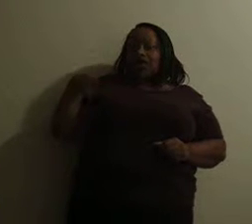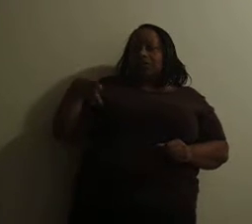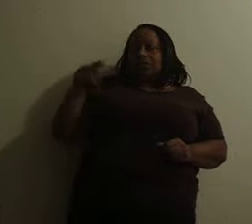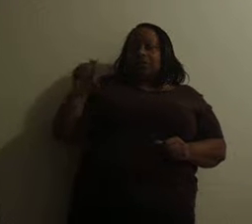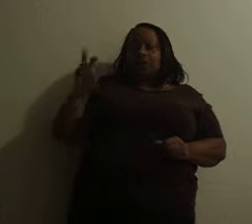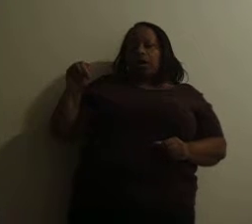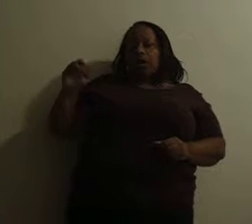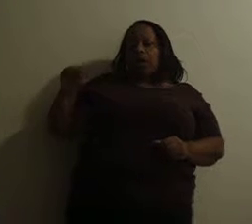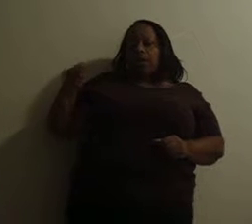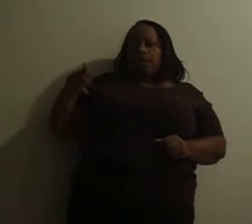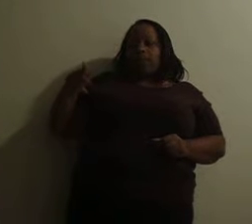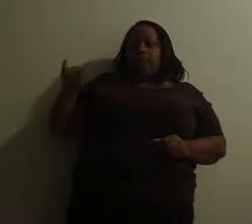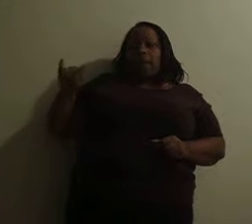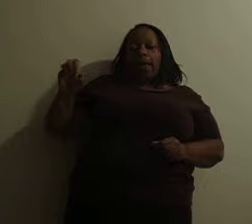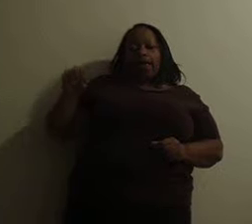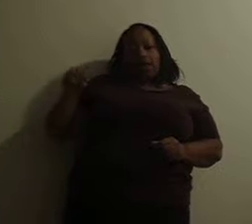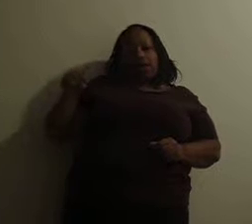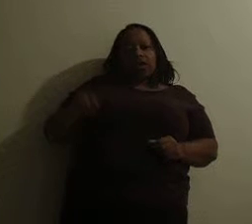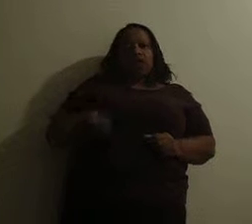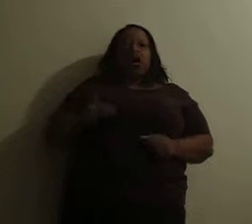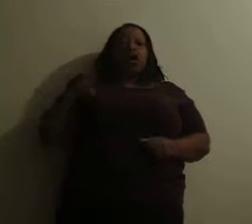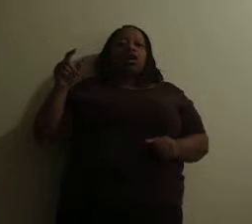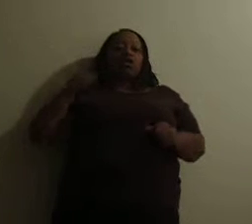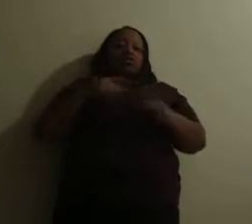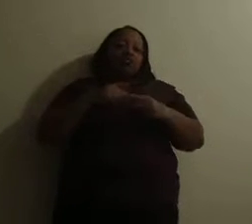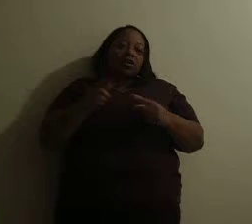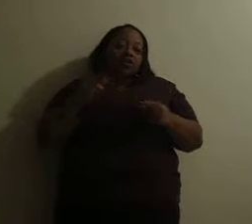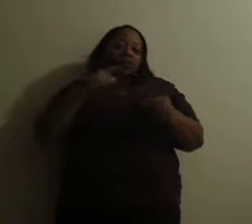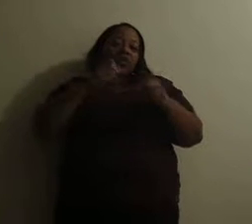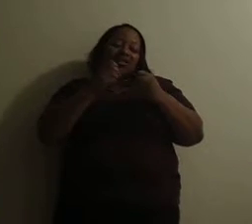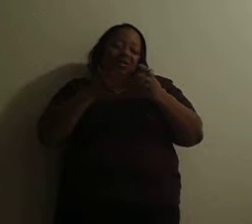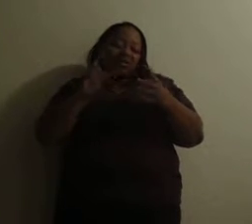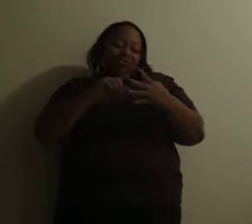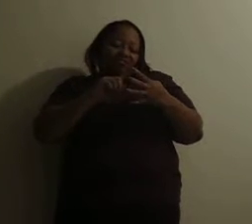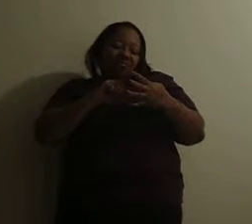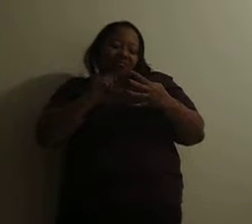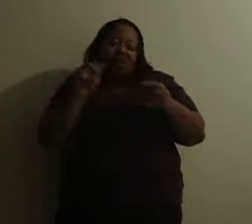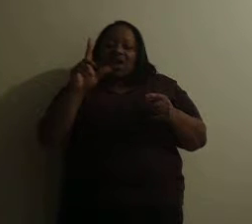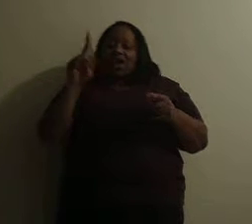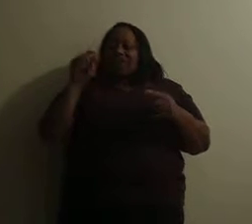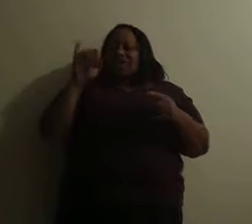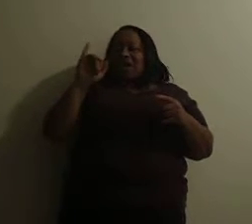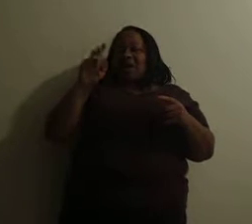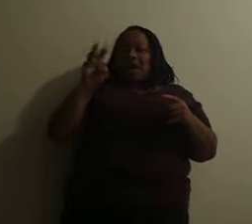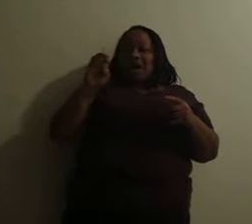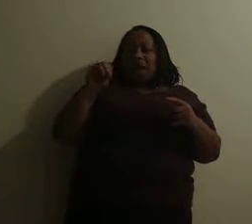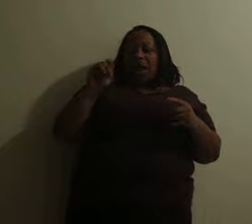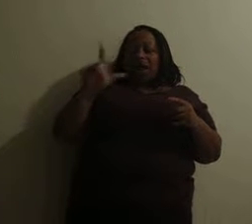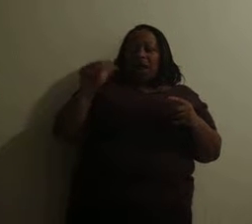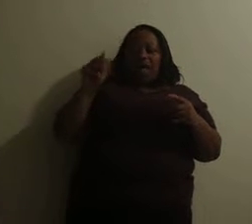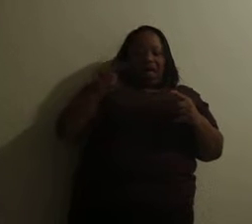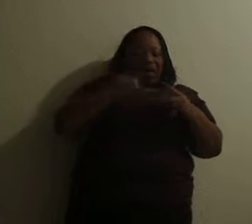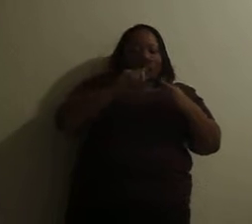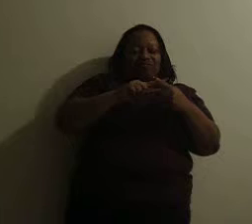means any number of things. It could be a timeline, it could be clustering. It depends on what the pattern of organization was in